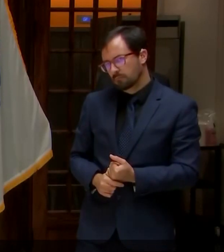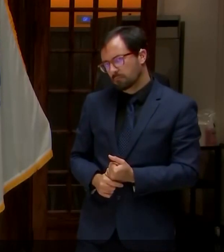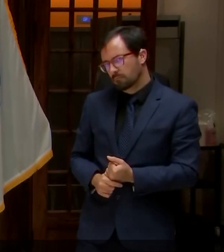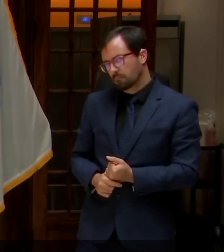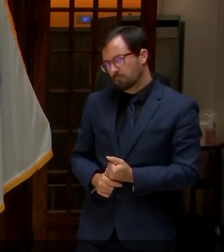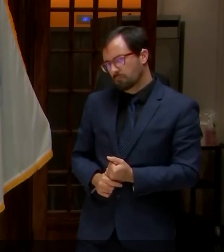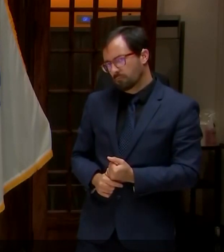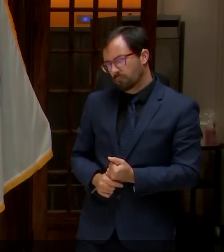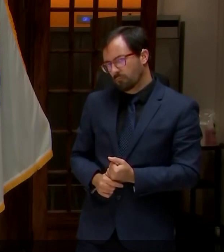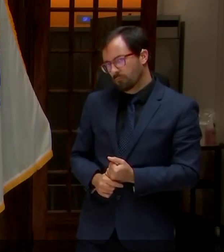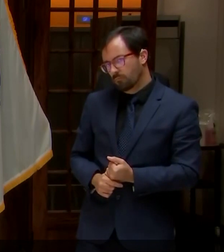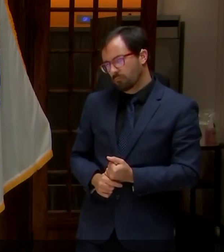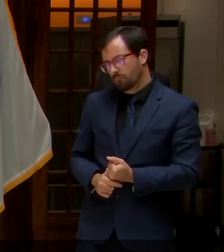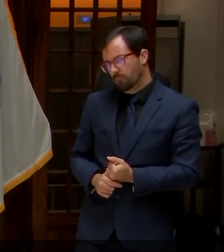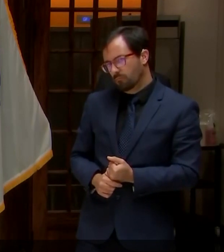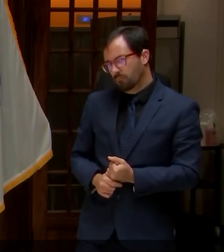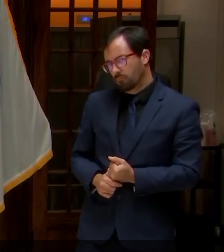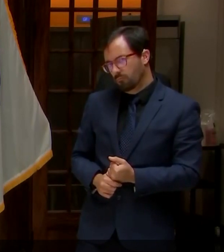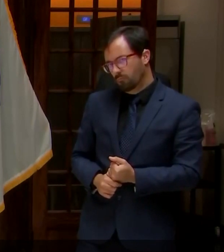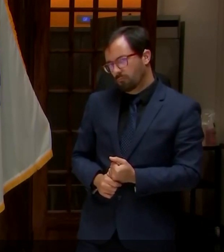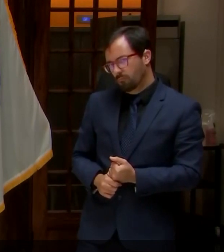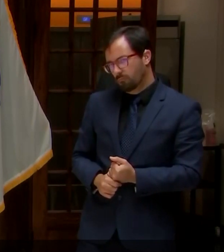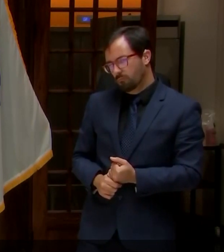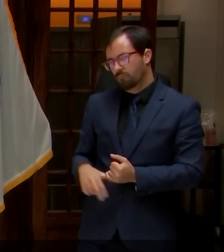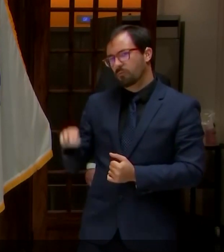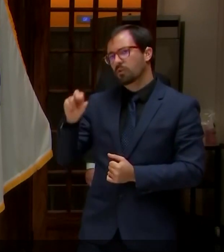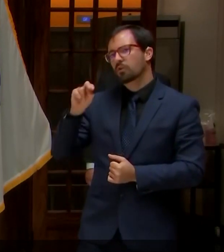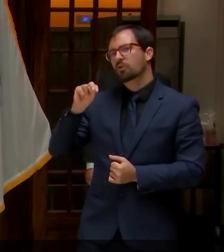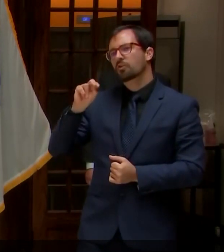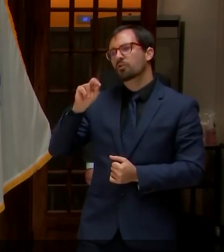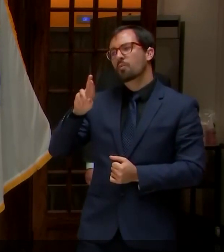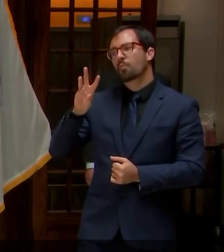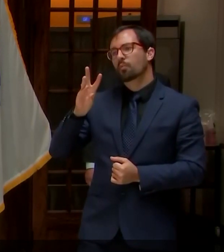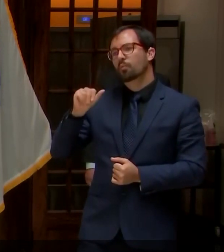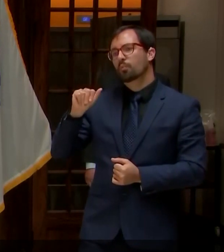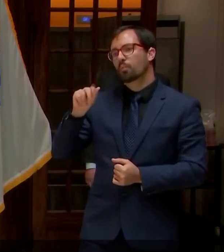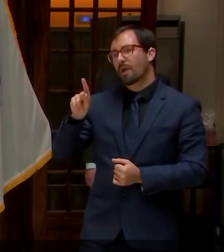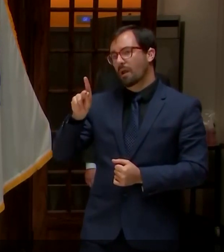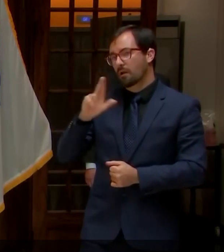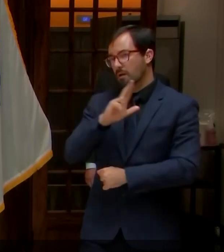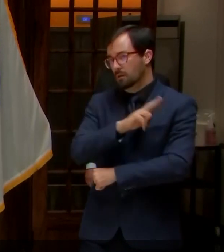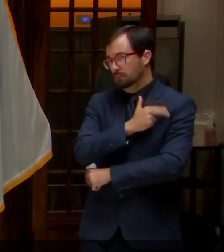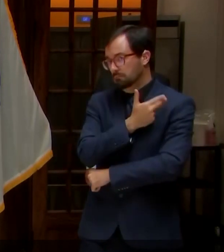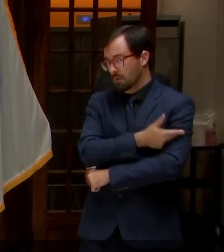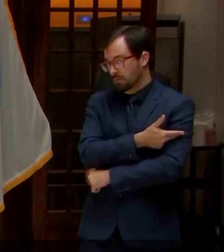but the surrounding communities. Yeah, we're talking to Norwood Hospital just about every day,